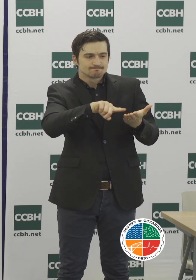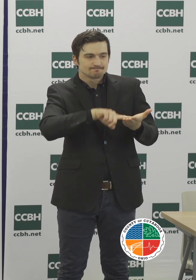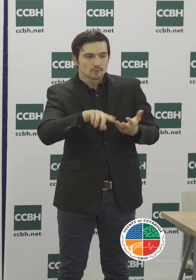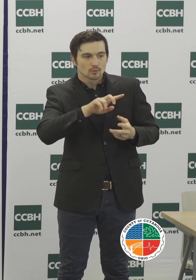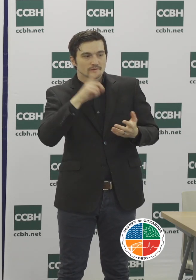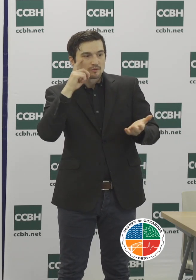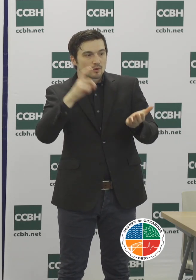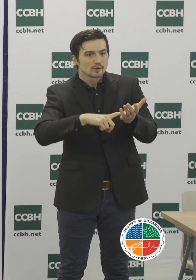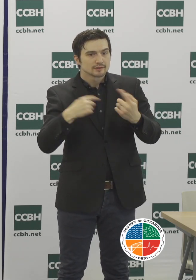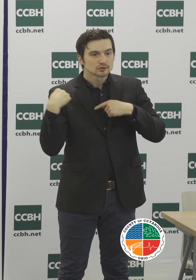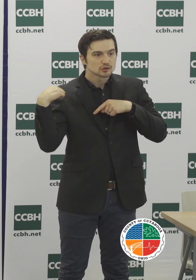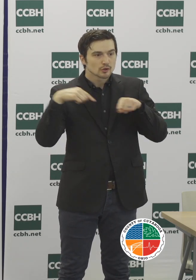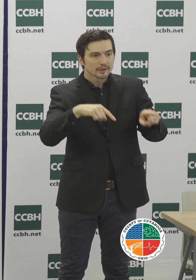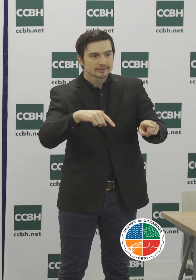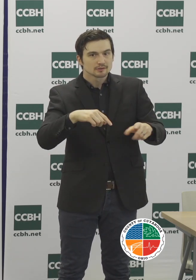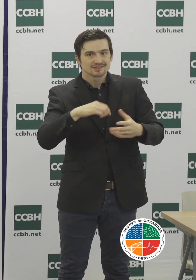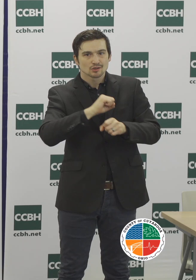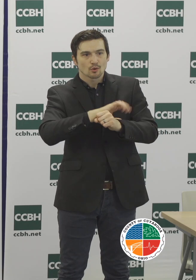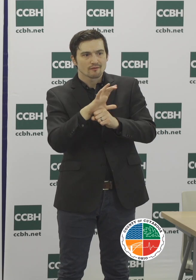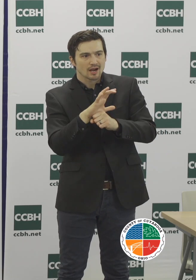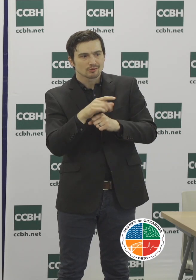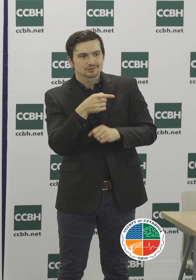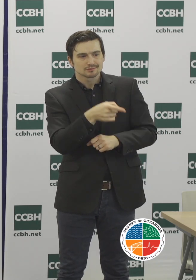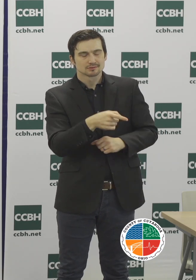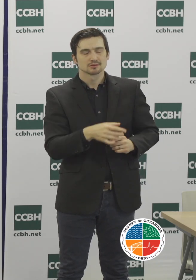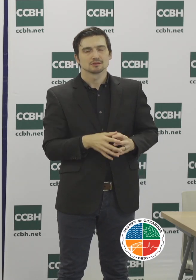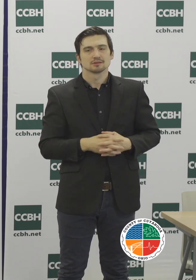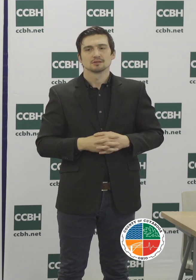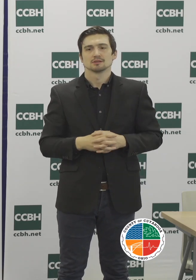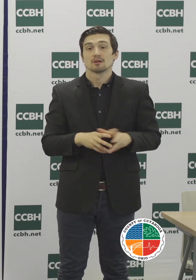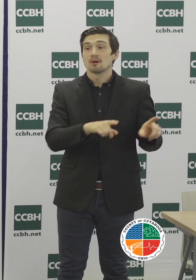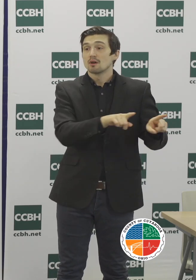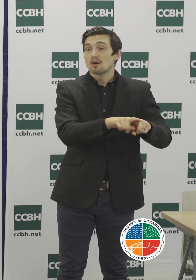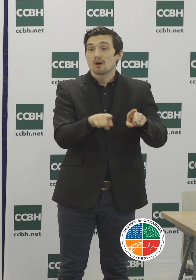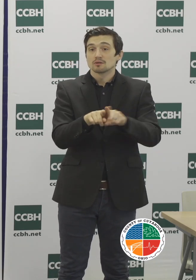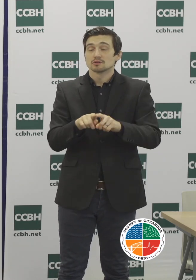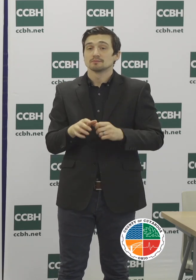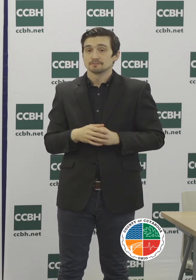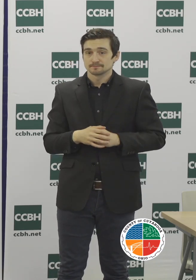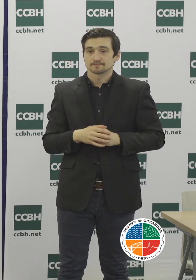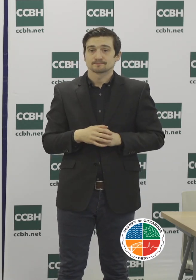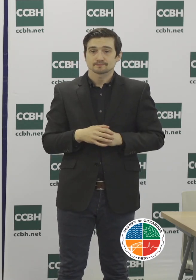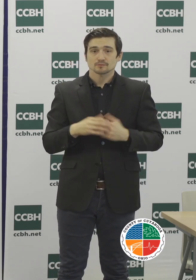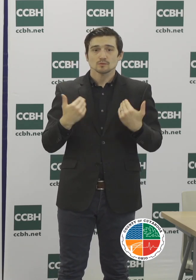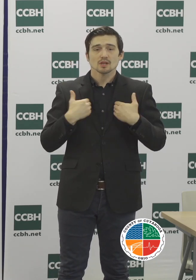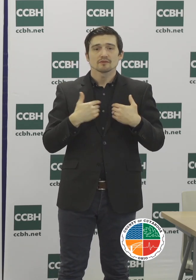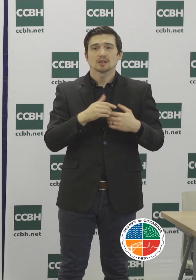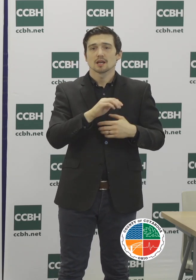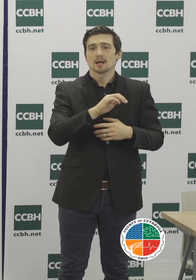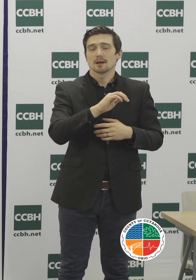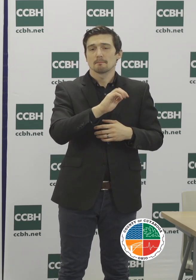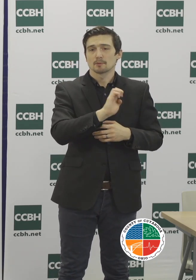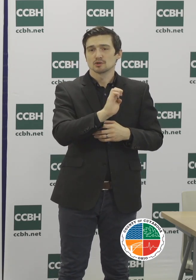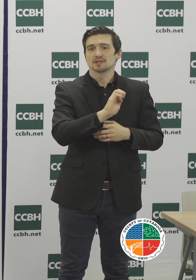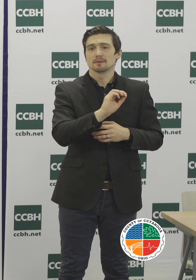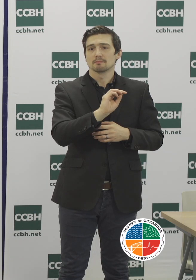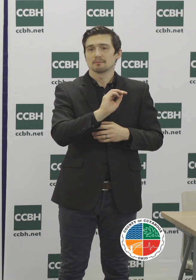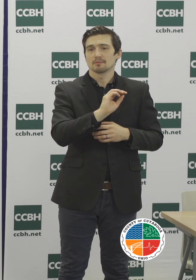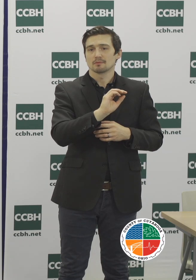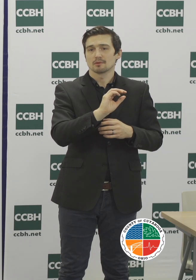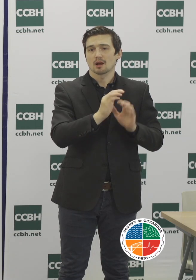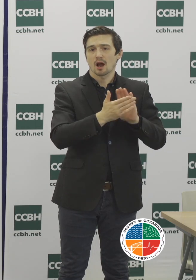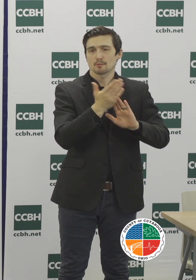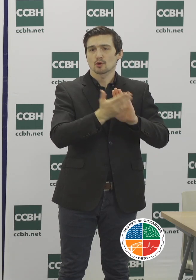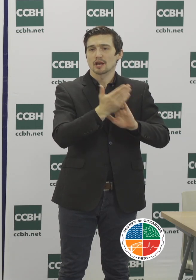this response. I do know that what I also appreciate in coordination with the Emergency Operations Center, not only when we